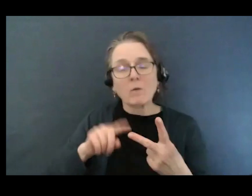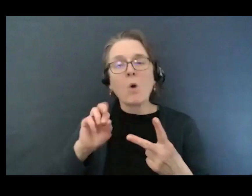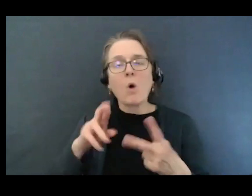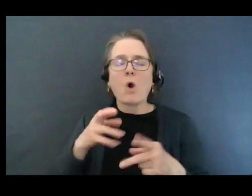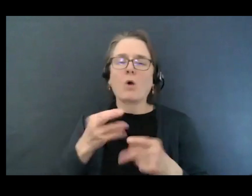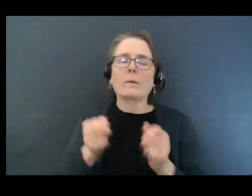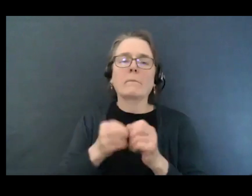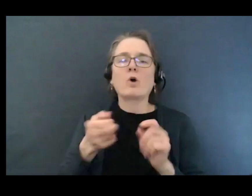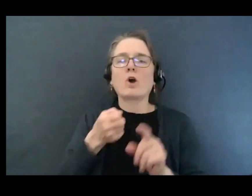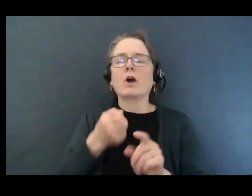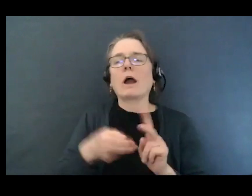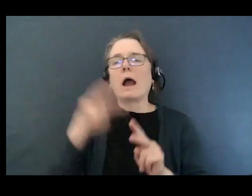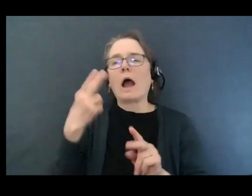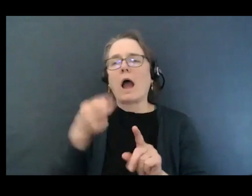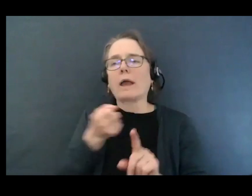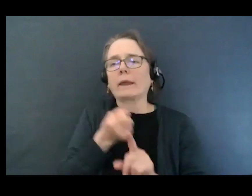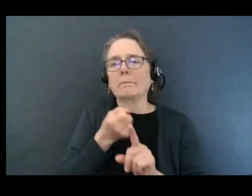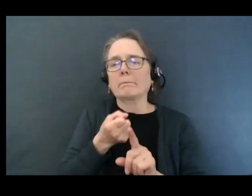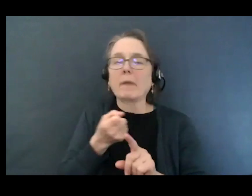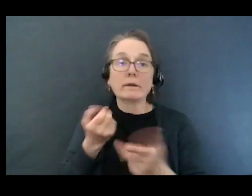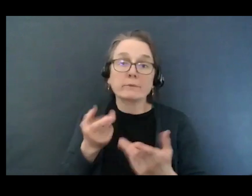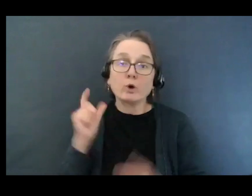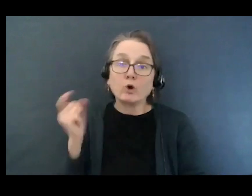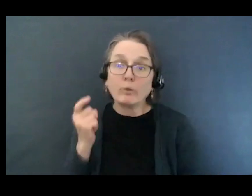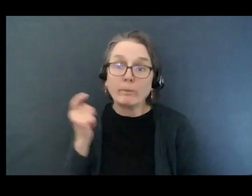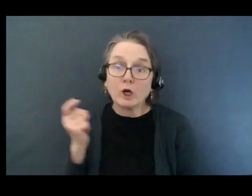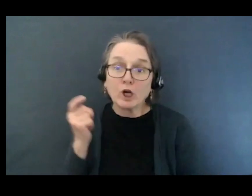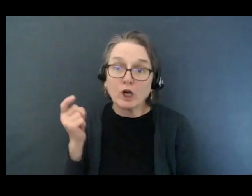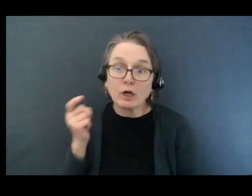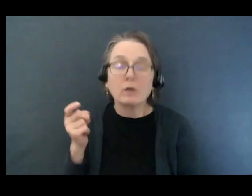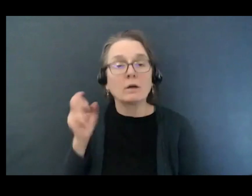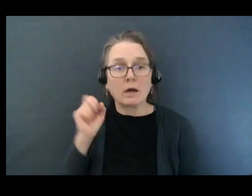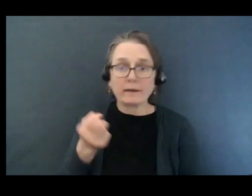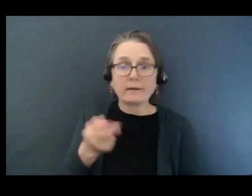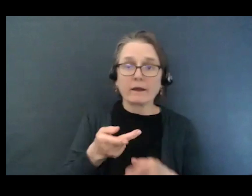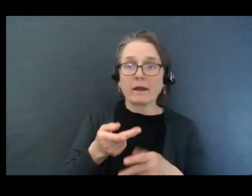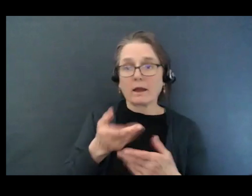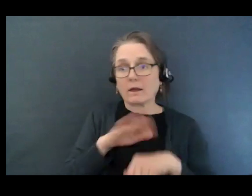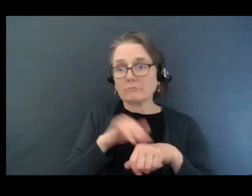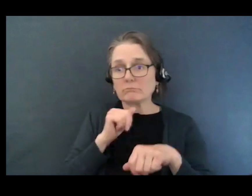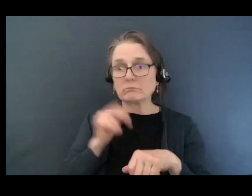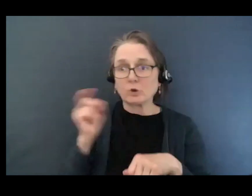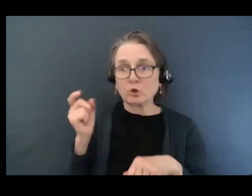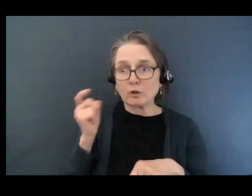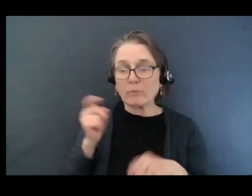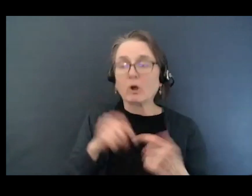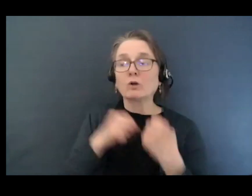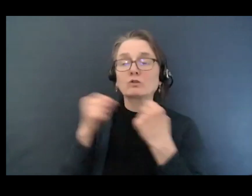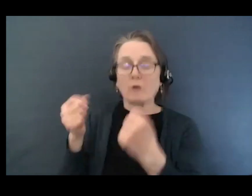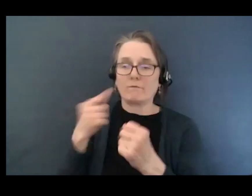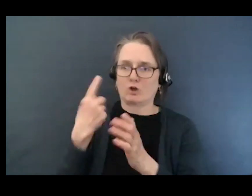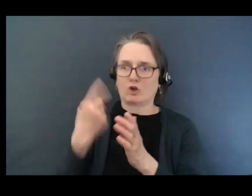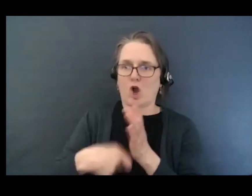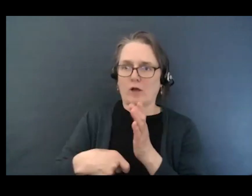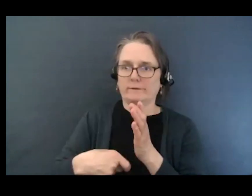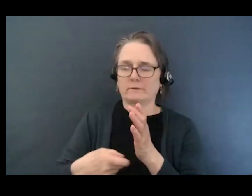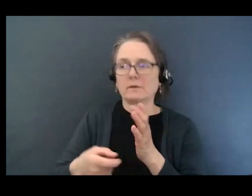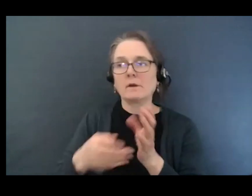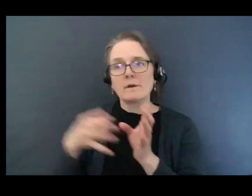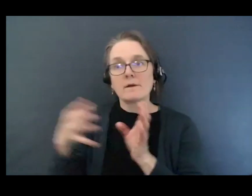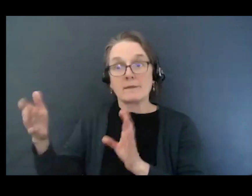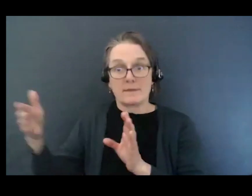Ubers are expensive. And so I don't derive very much value from each individual one of those, but because there are a lot of them, I derive more